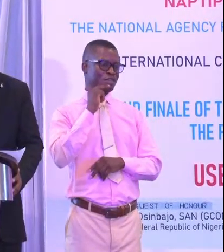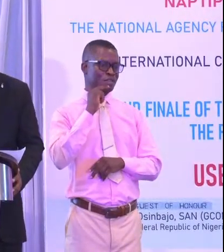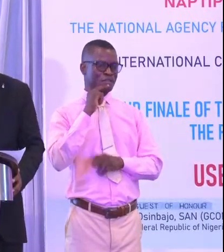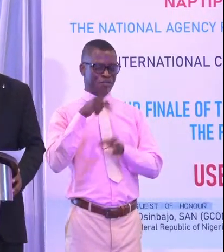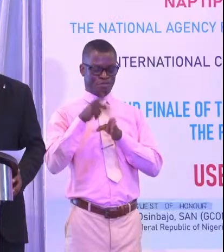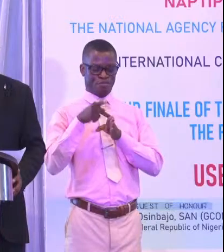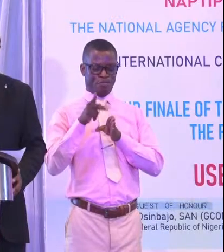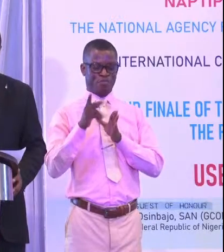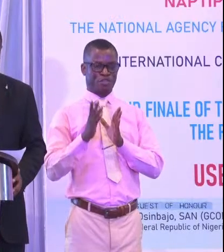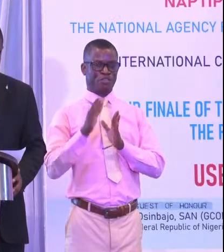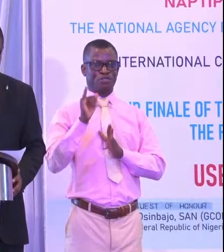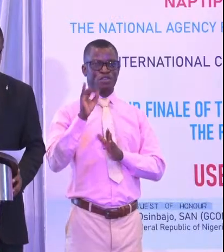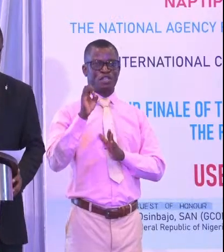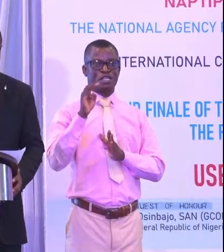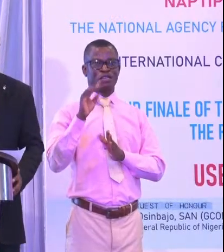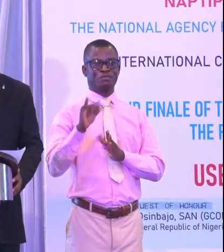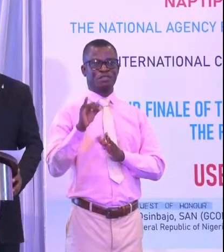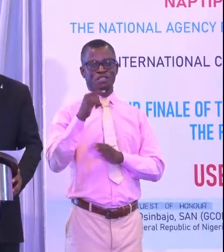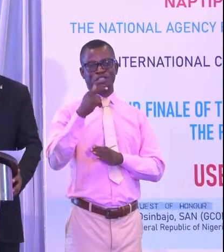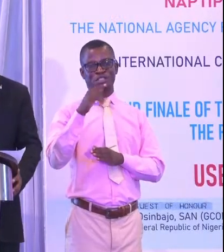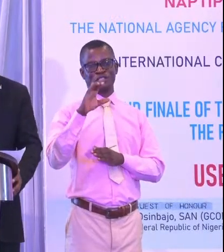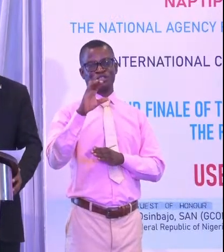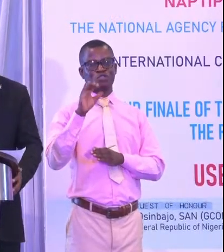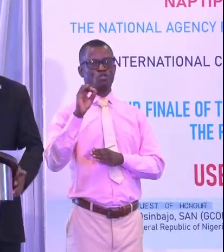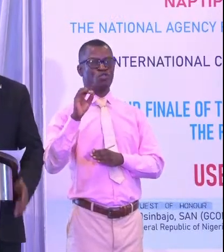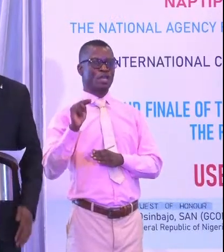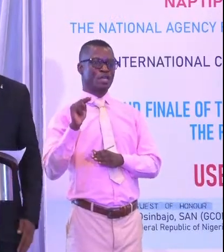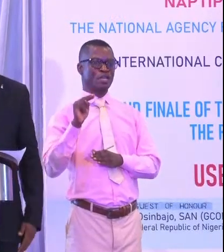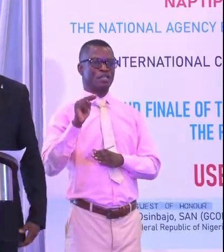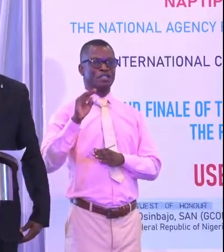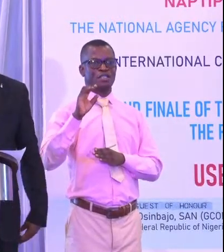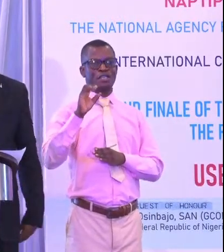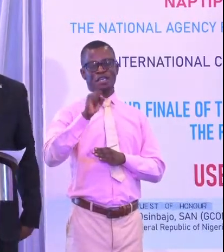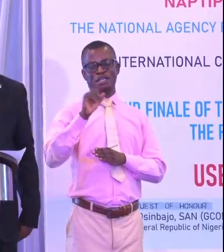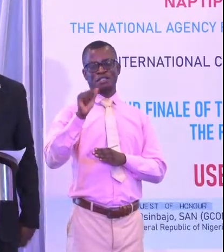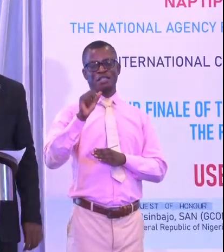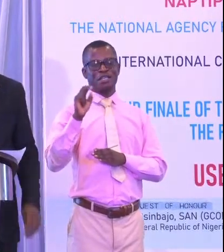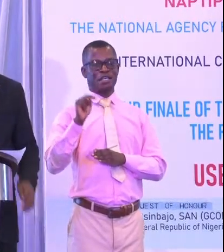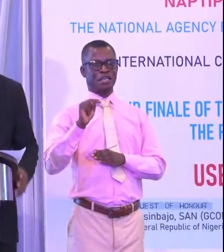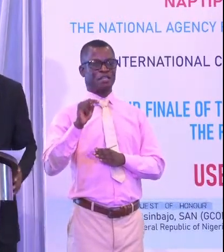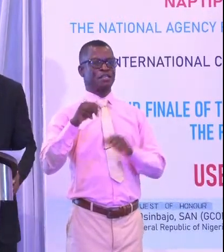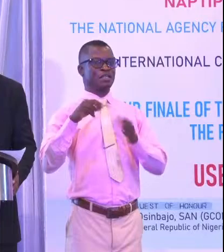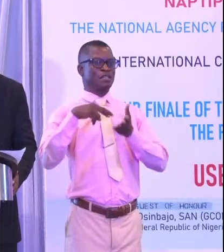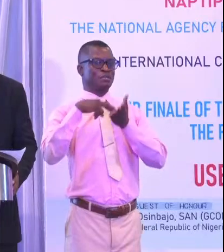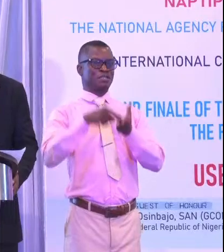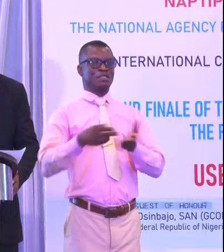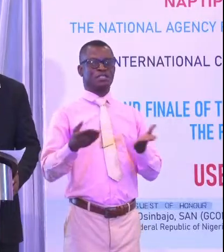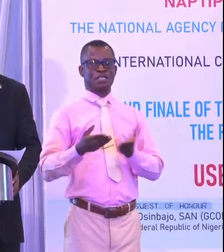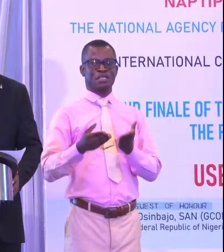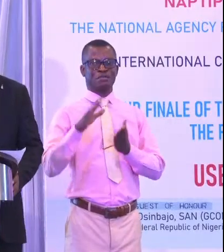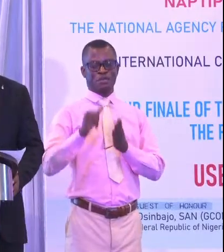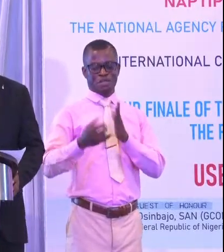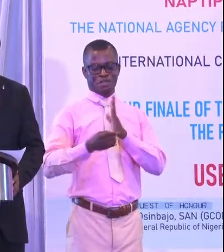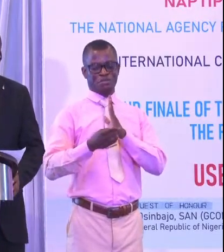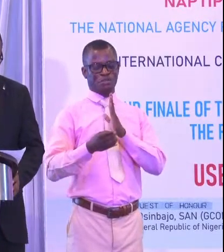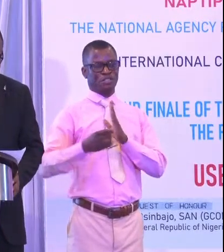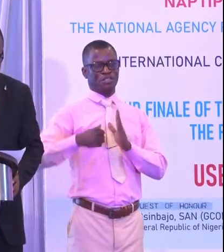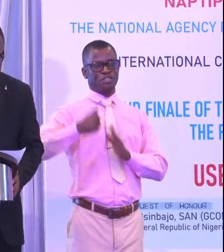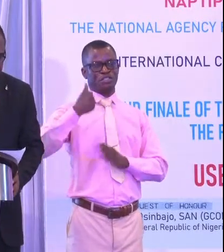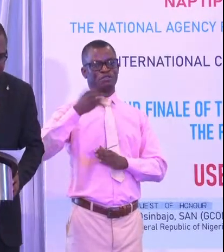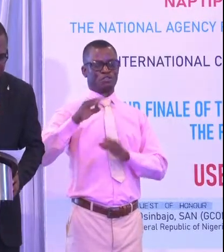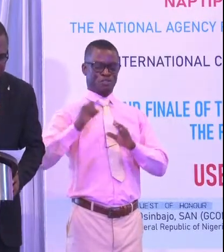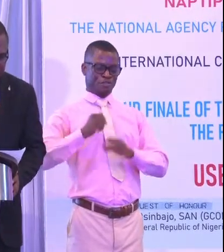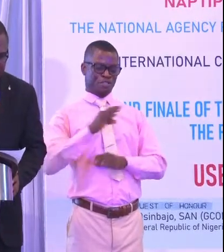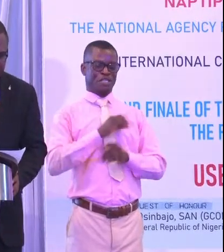Professor Yemi Oshibanjo, GCON, Senior Advocate of Nigeria, who is ably represented here by the Deputy Chief of Staff to the